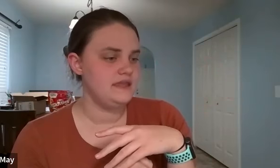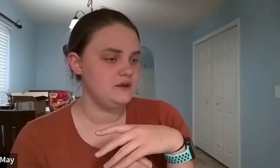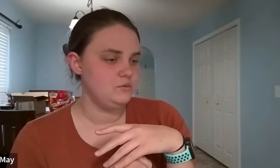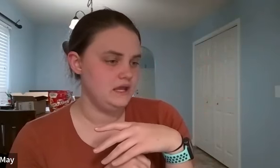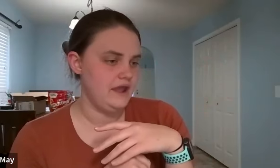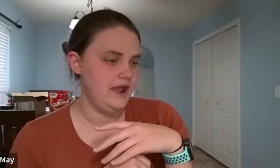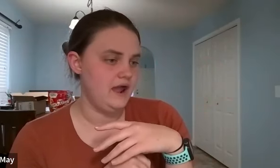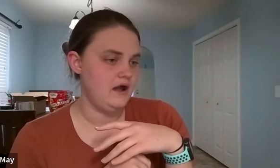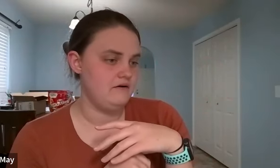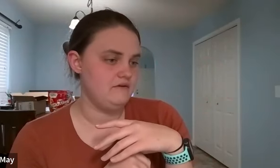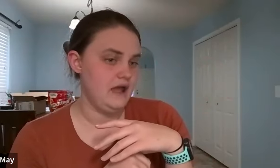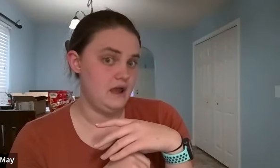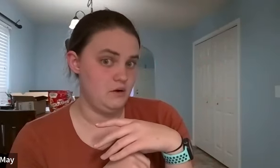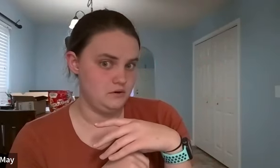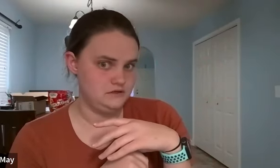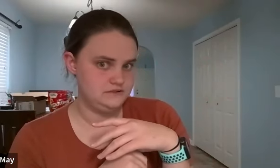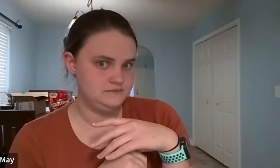Then we have hours.